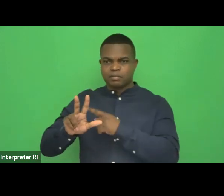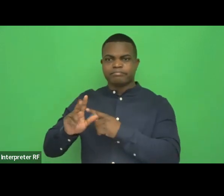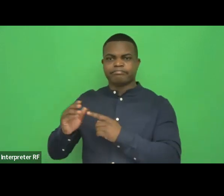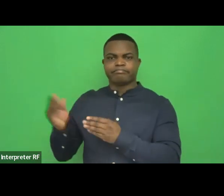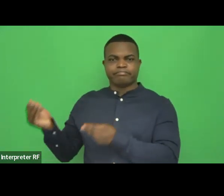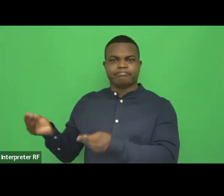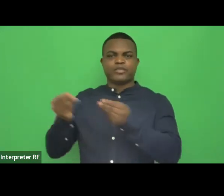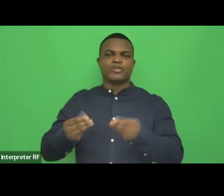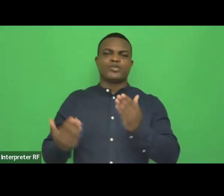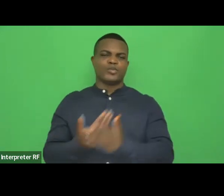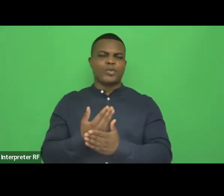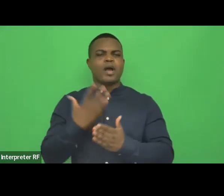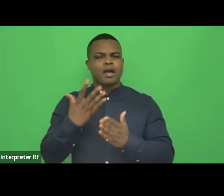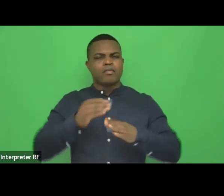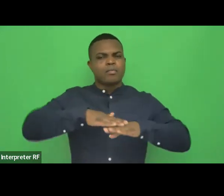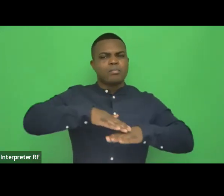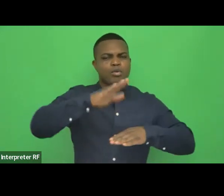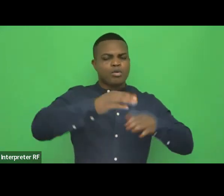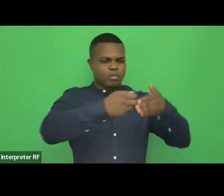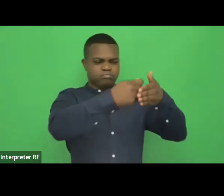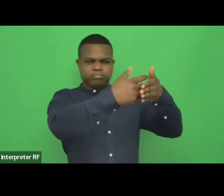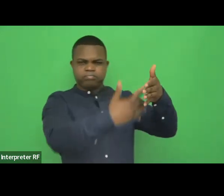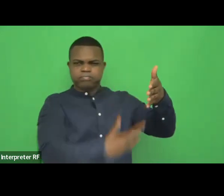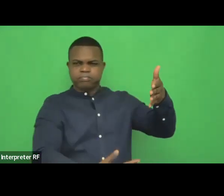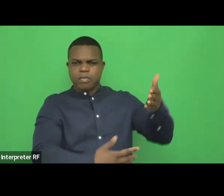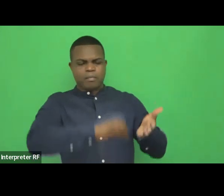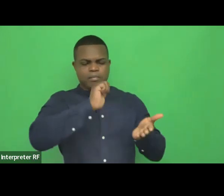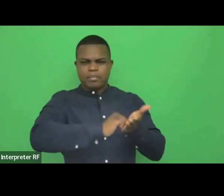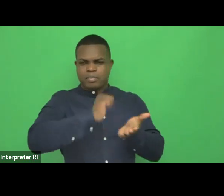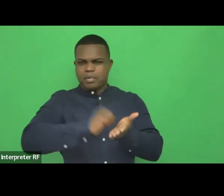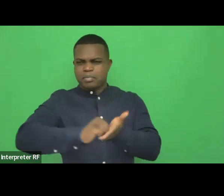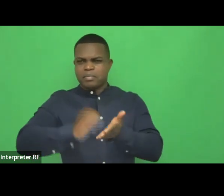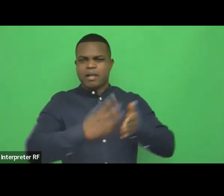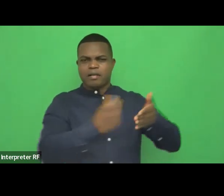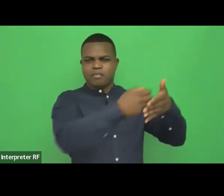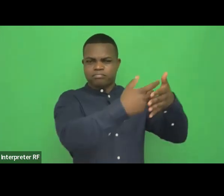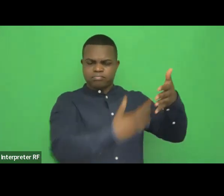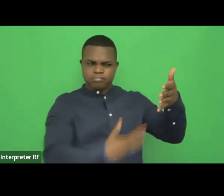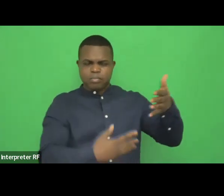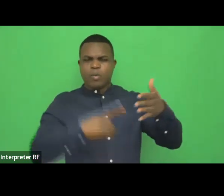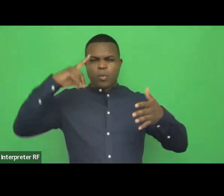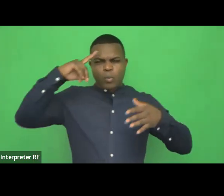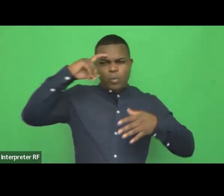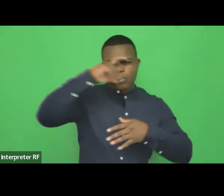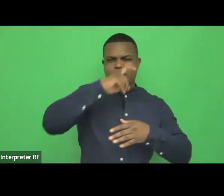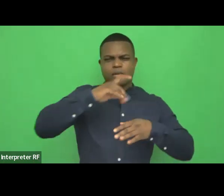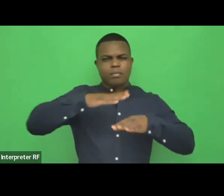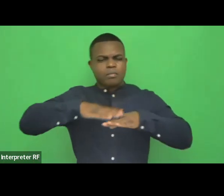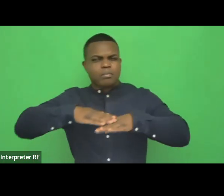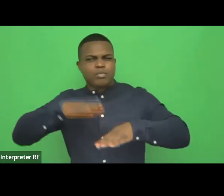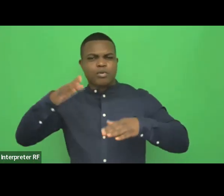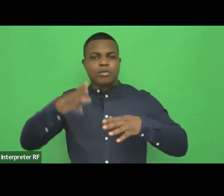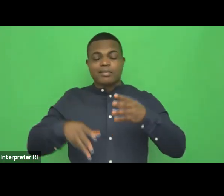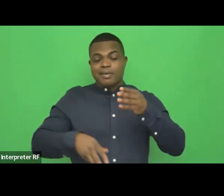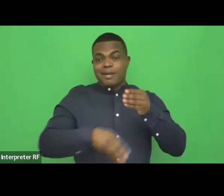that most ebooks are produced in this EPUB format, and in the US, more than